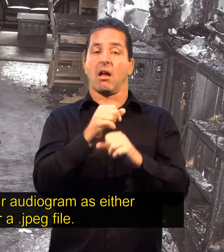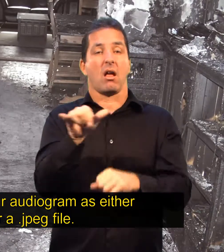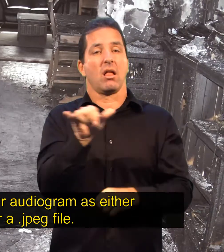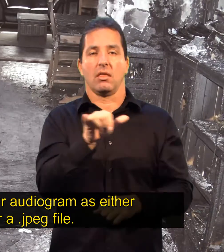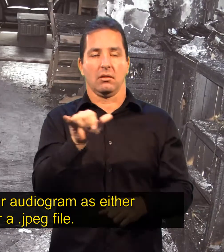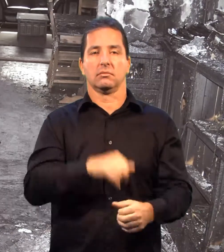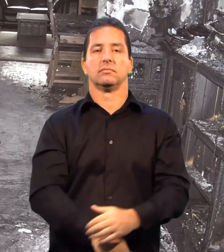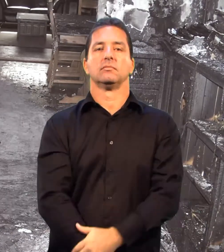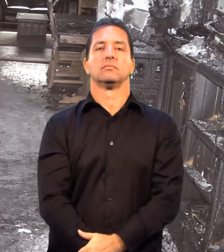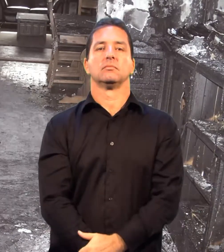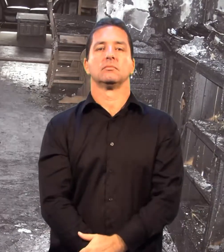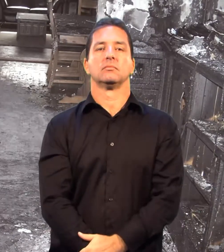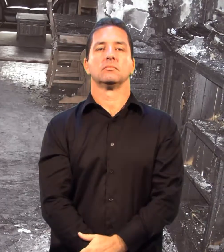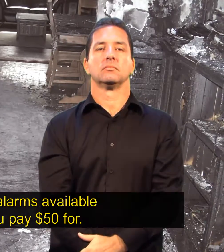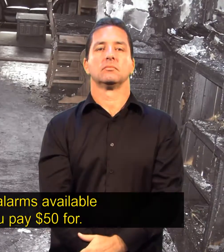file.